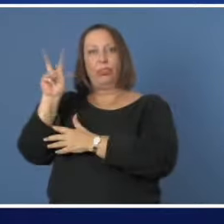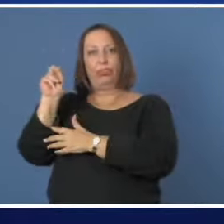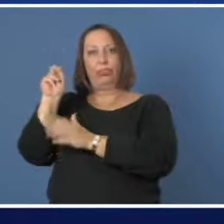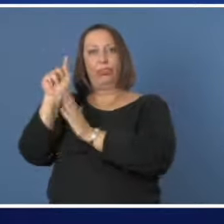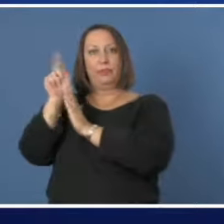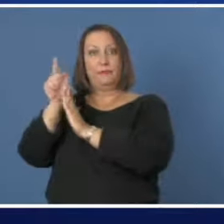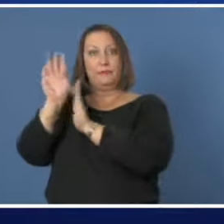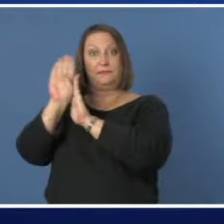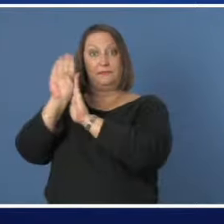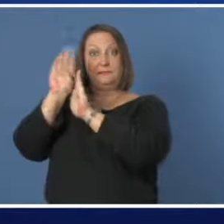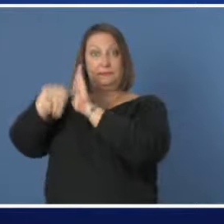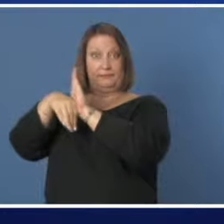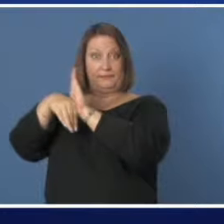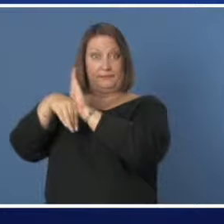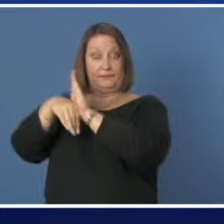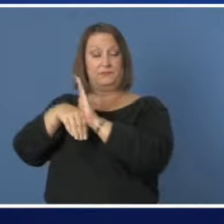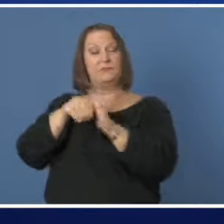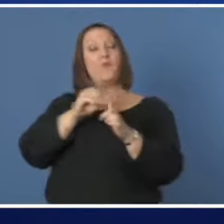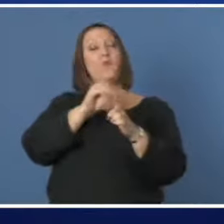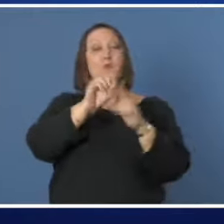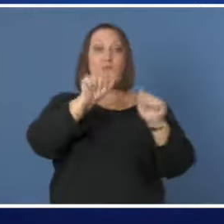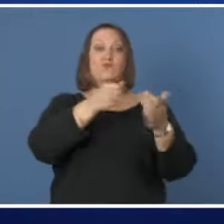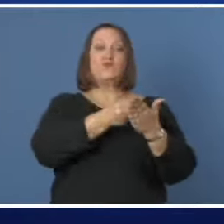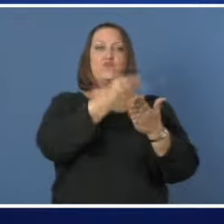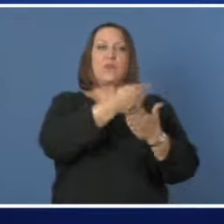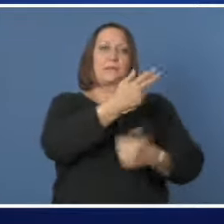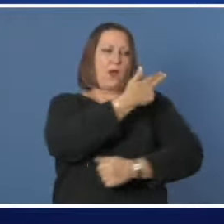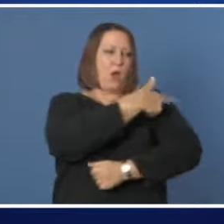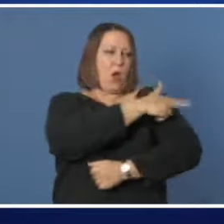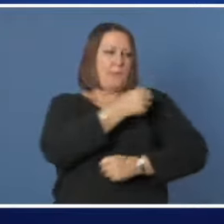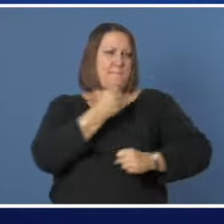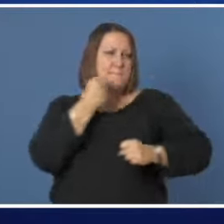Leave on for 30 minutes